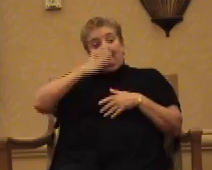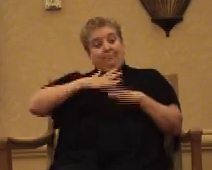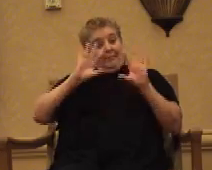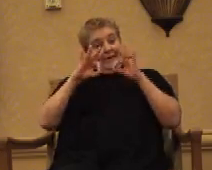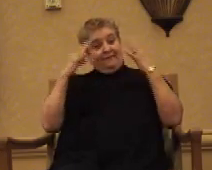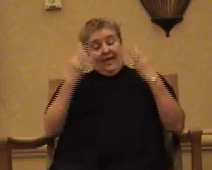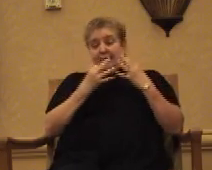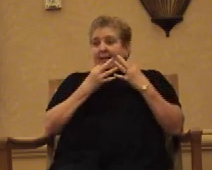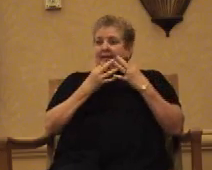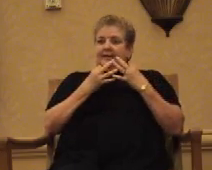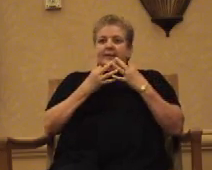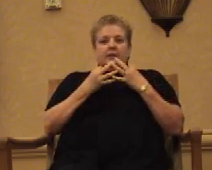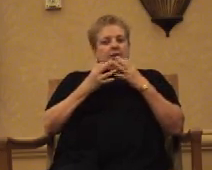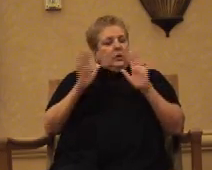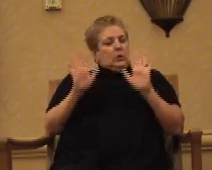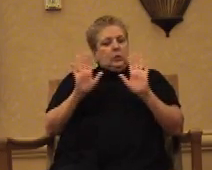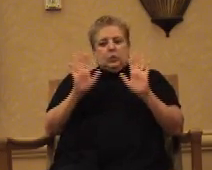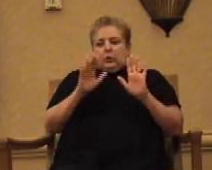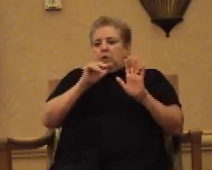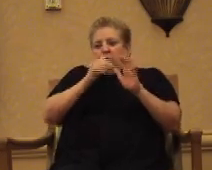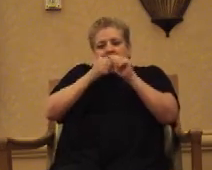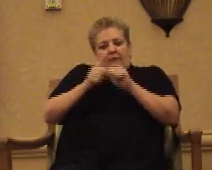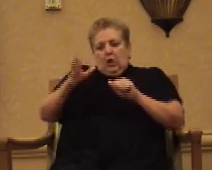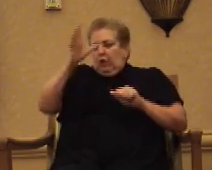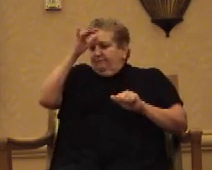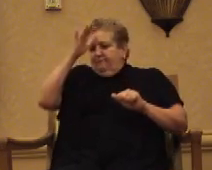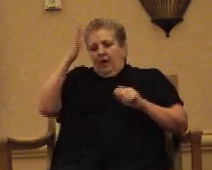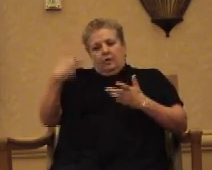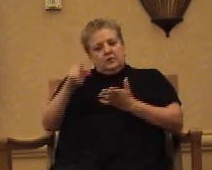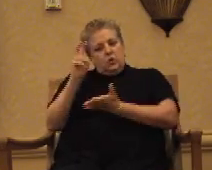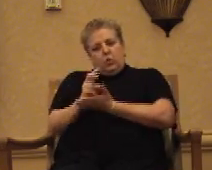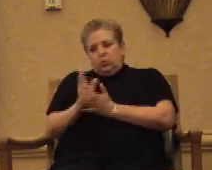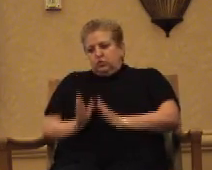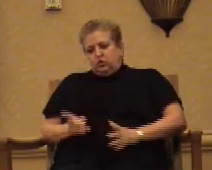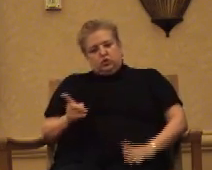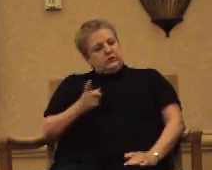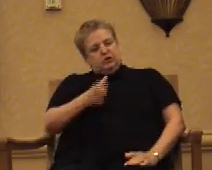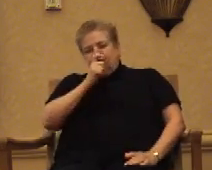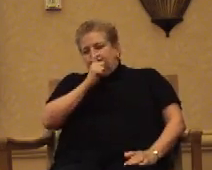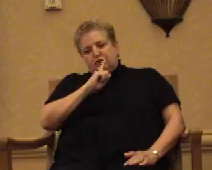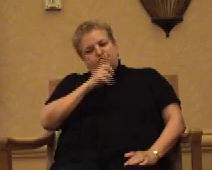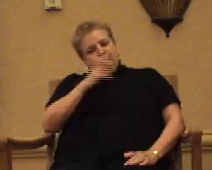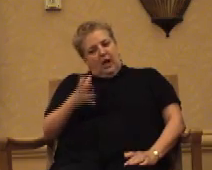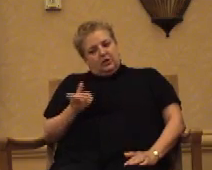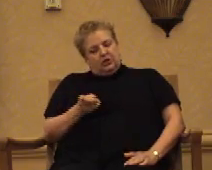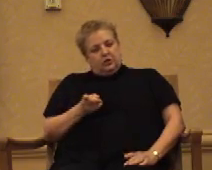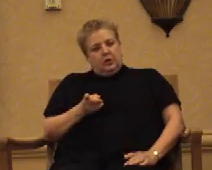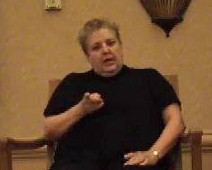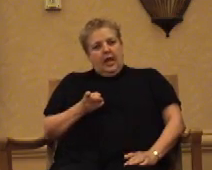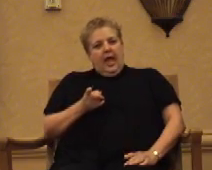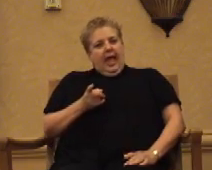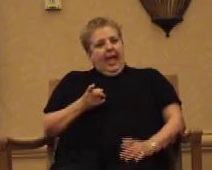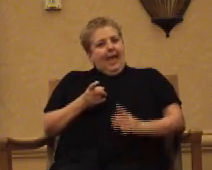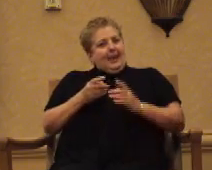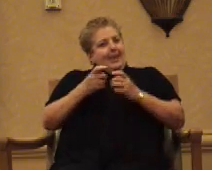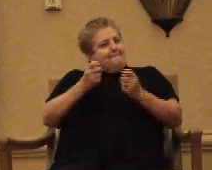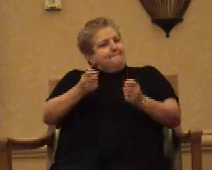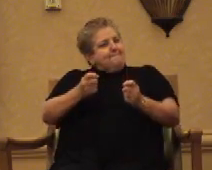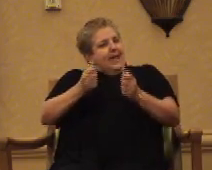like, don't be like your father. He's a loser, and he drinks too much. And I thought, immediately from the beginning of my drinking, I